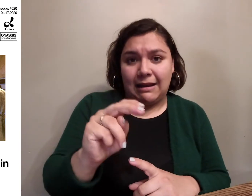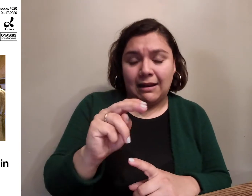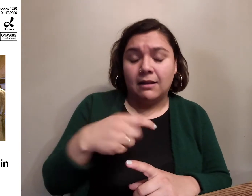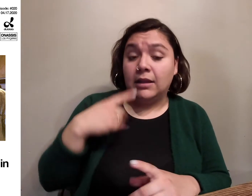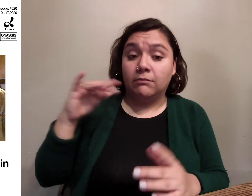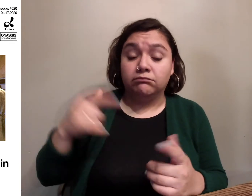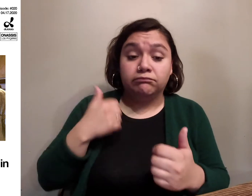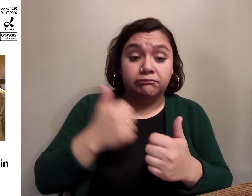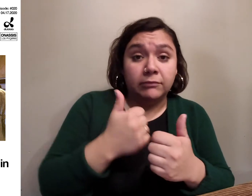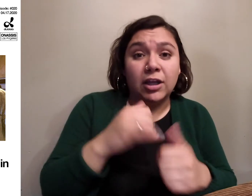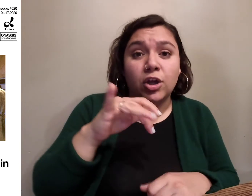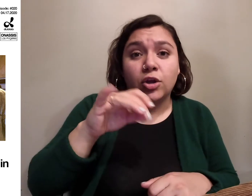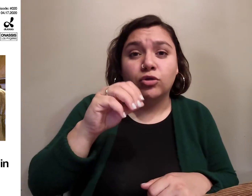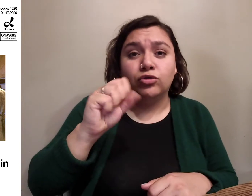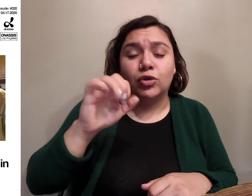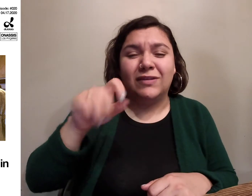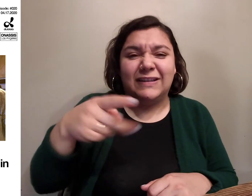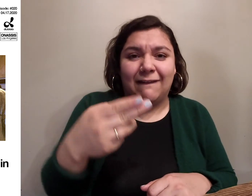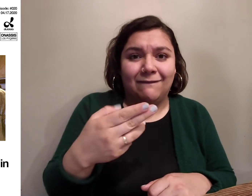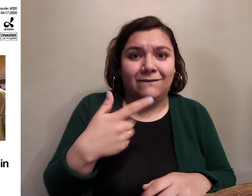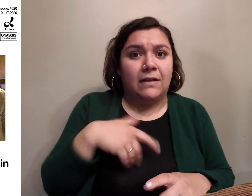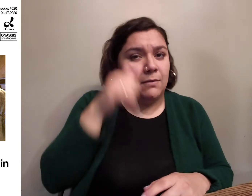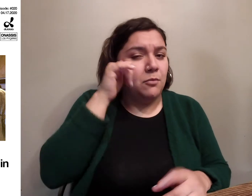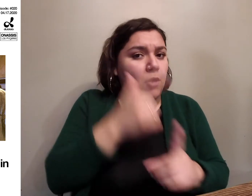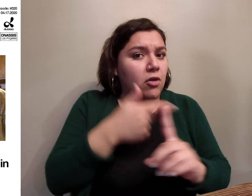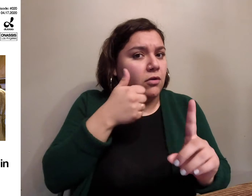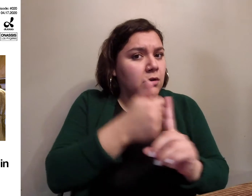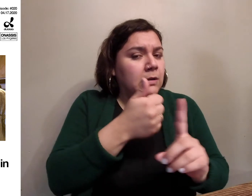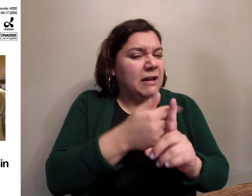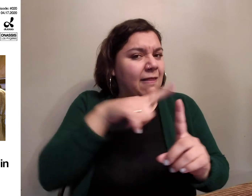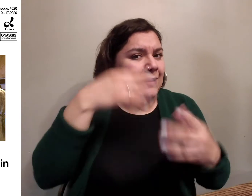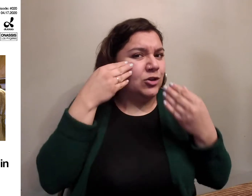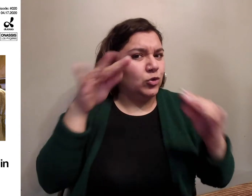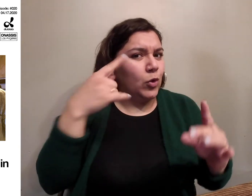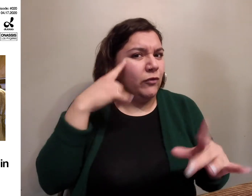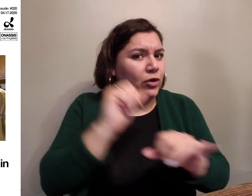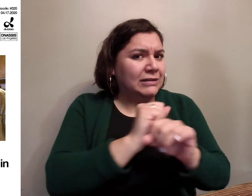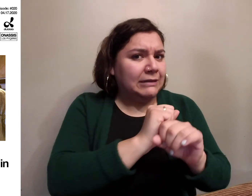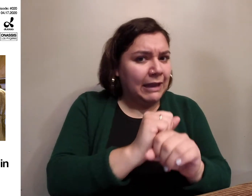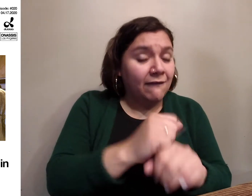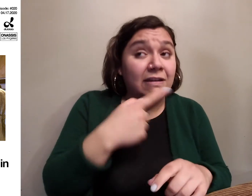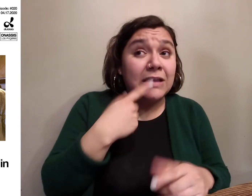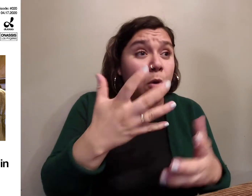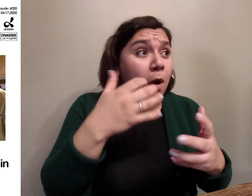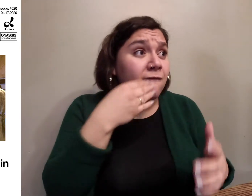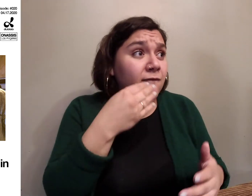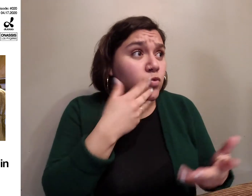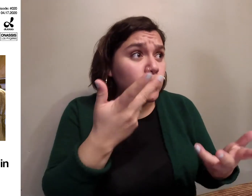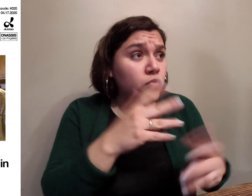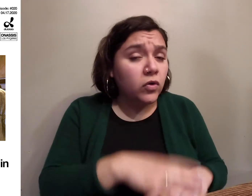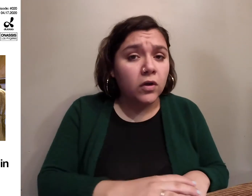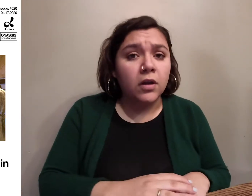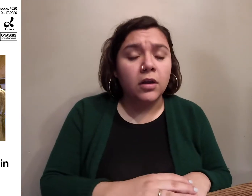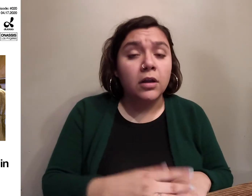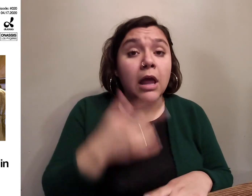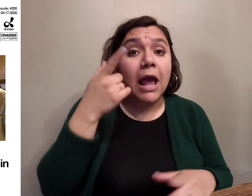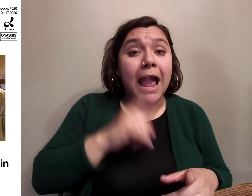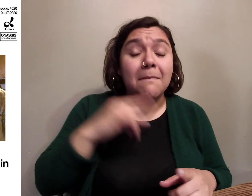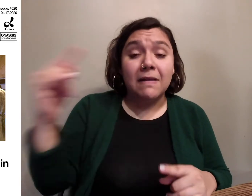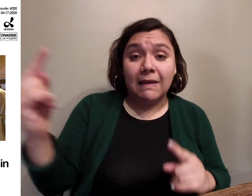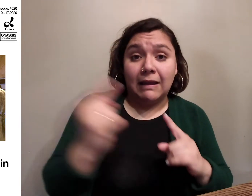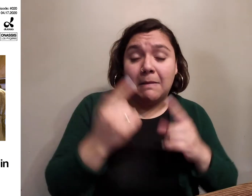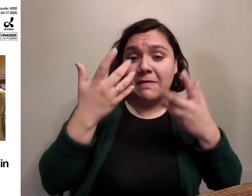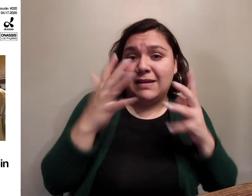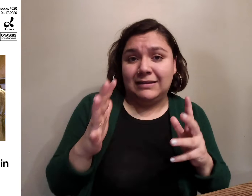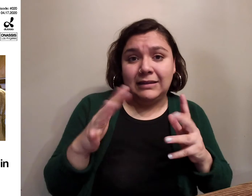brother, whom they sold into slavery, and say, "Oh, can we buy food?" And they only come, and they come under great duress from